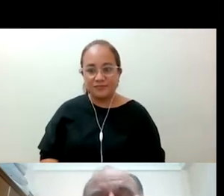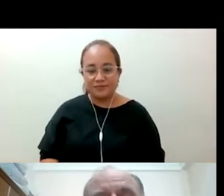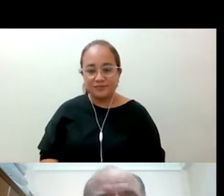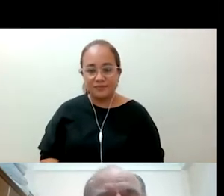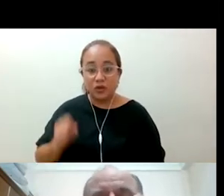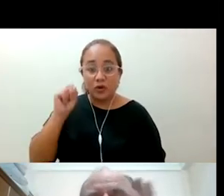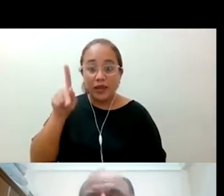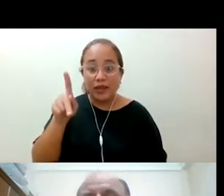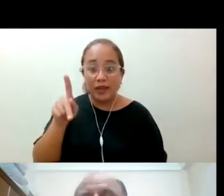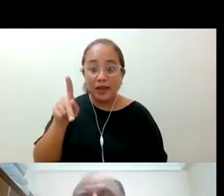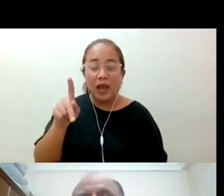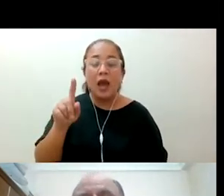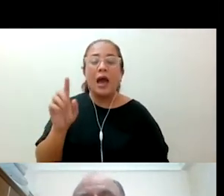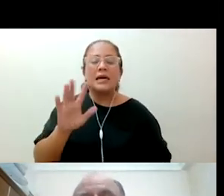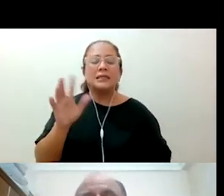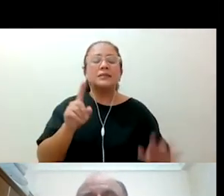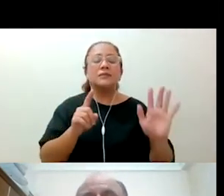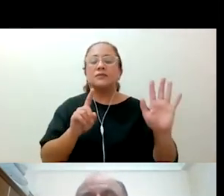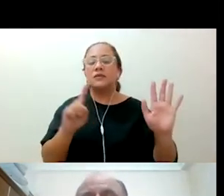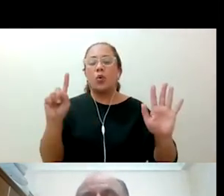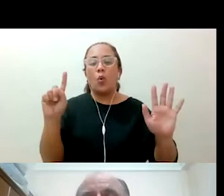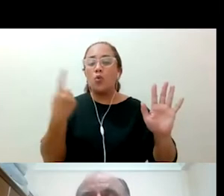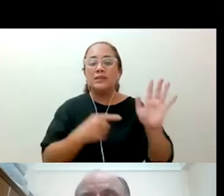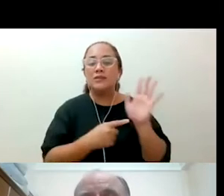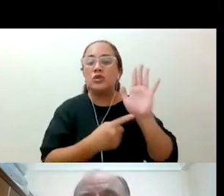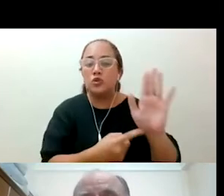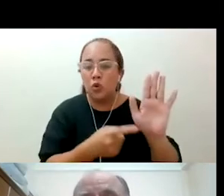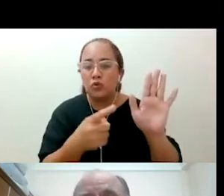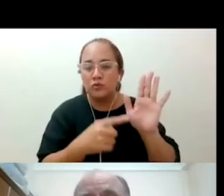Okay, this is just to show you